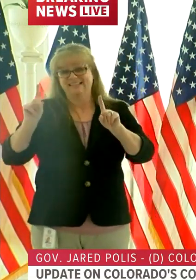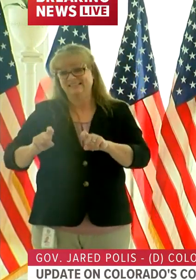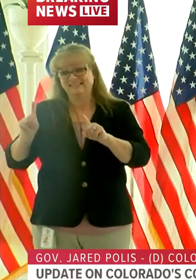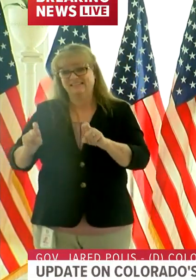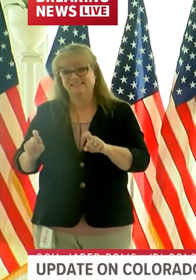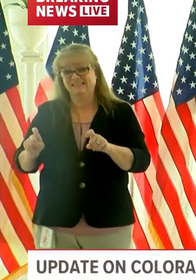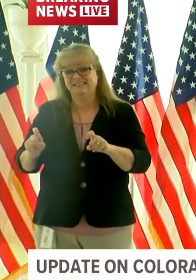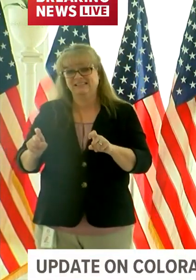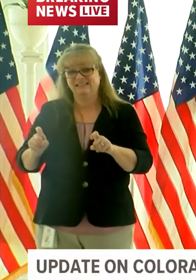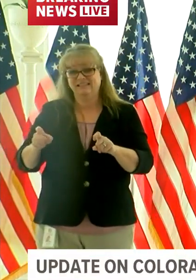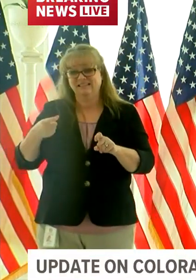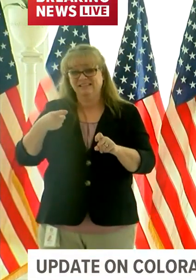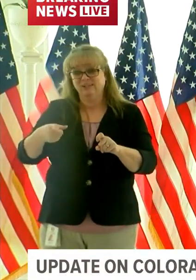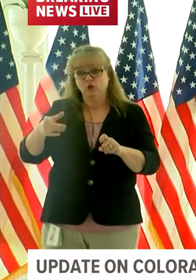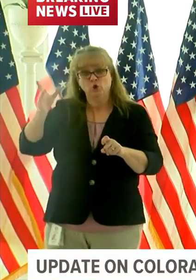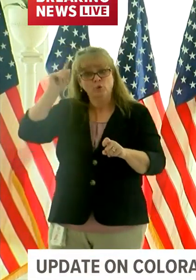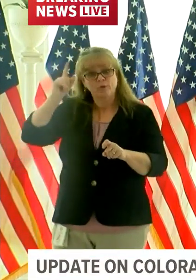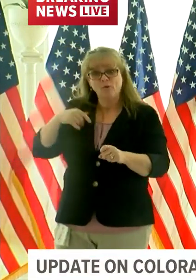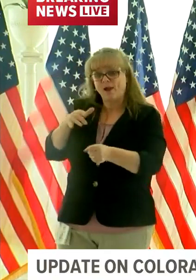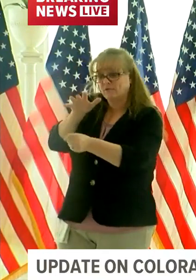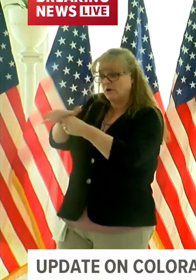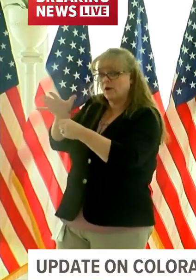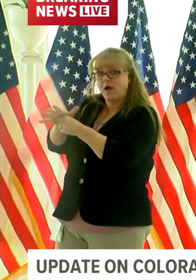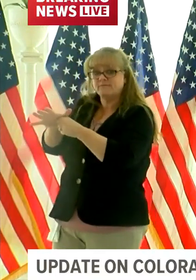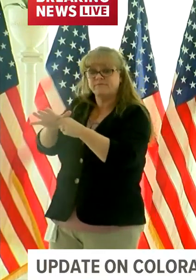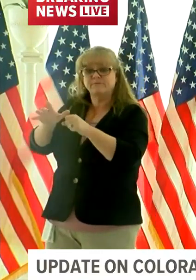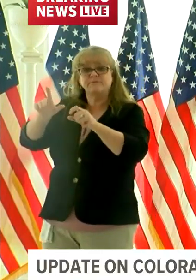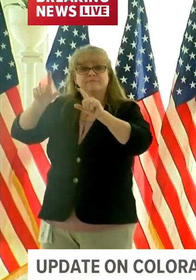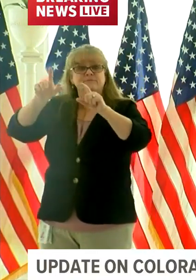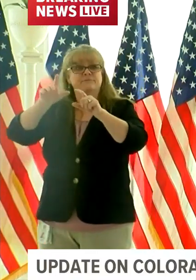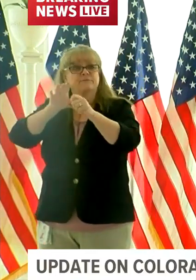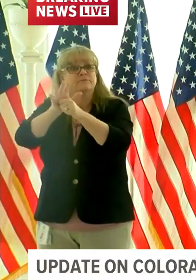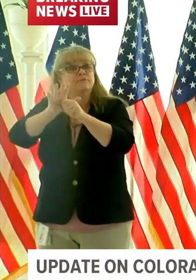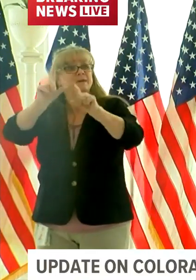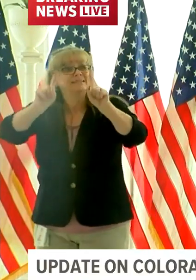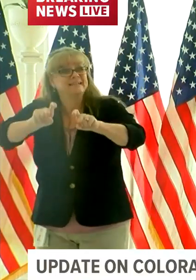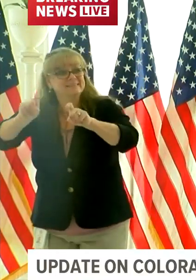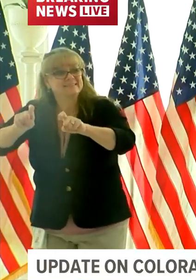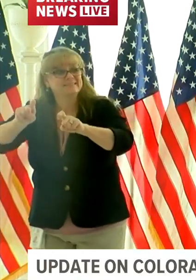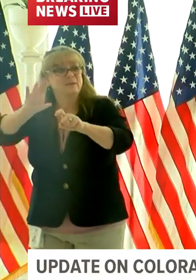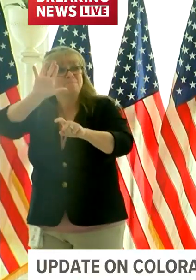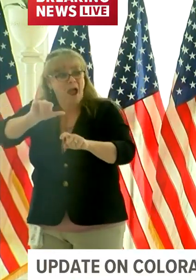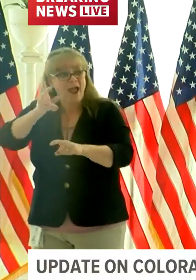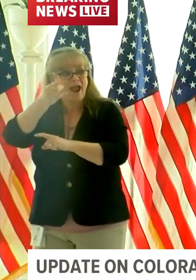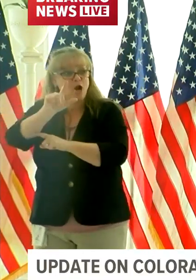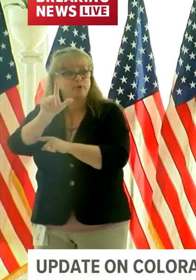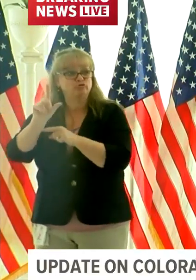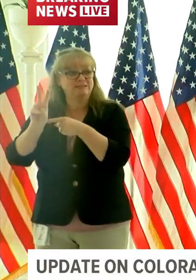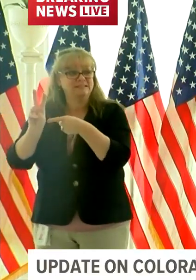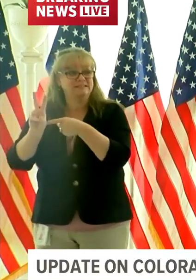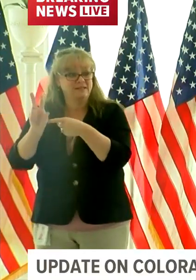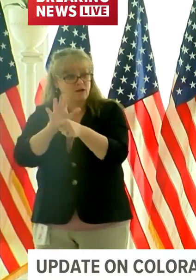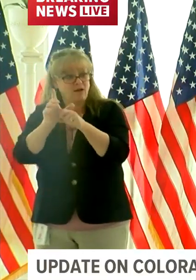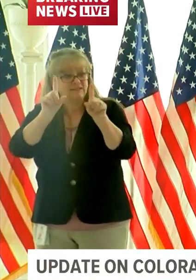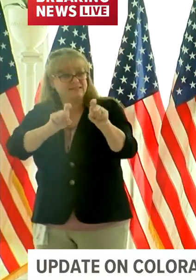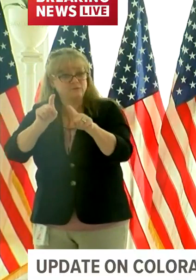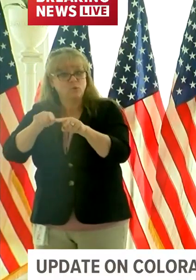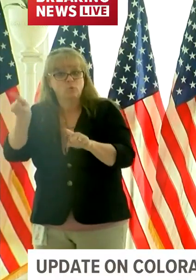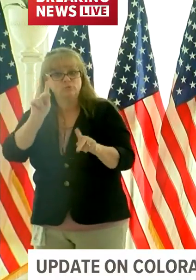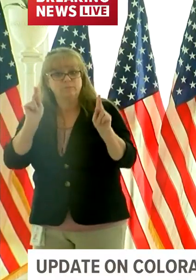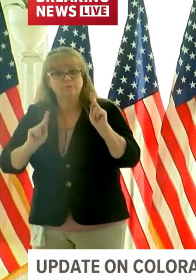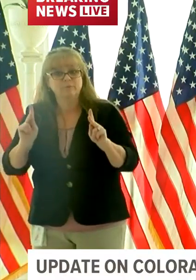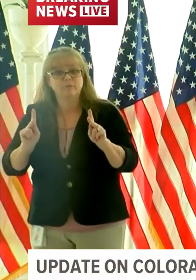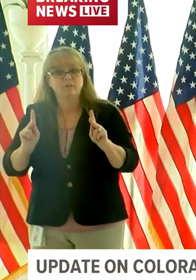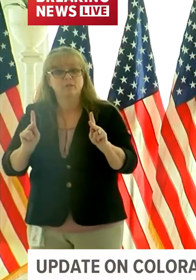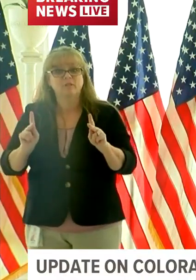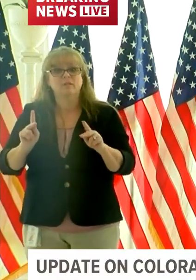by April 26th to do mass testing, like any kind of test, whether that's antibody or another kind? Yeah, so we will